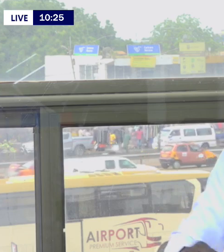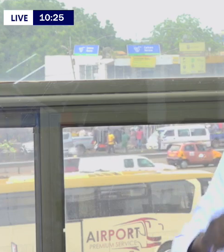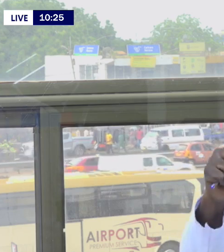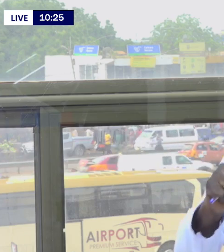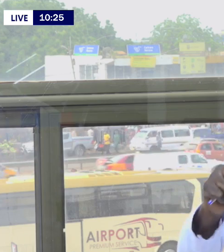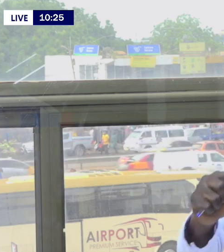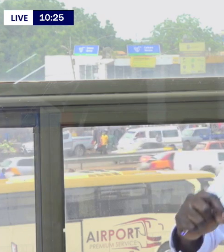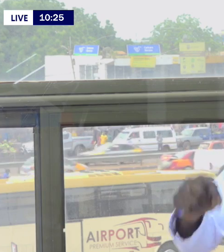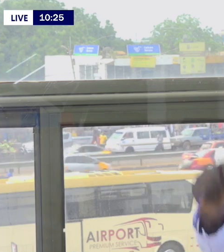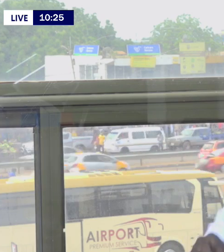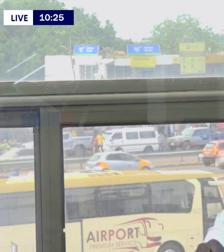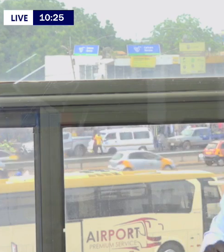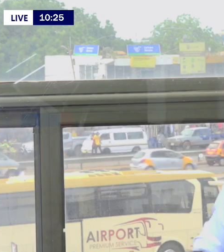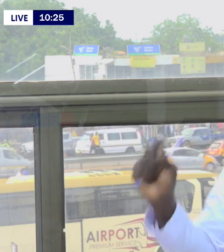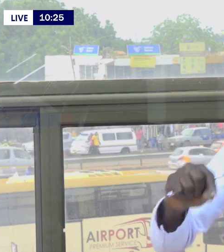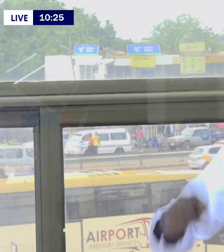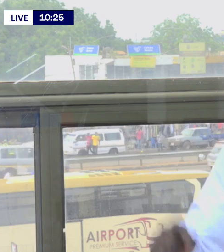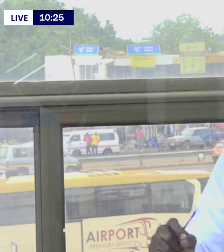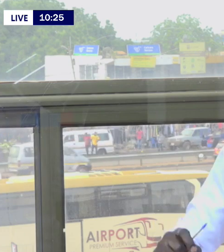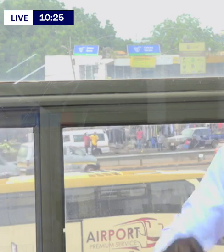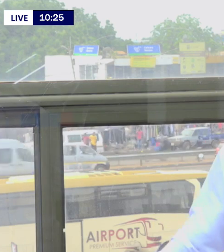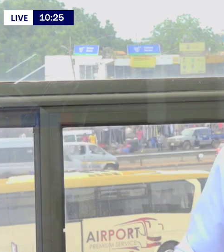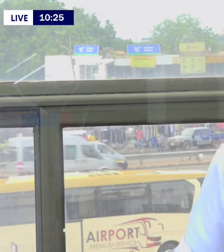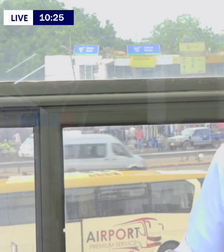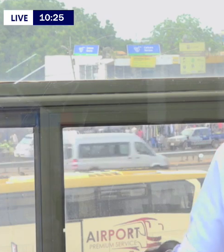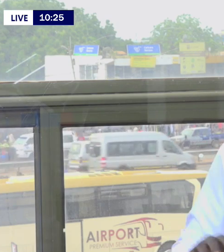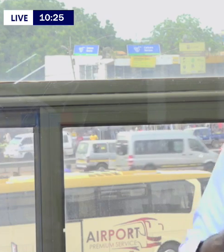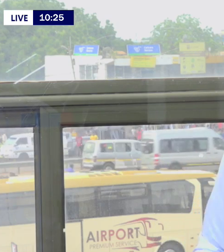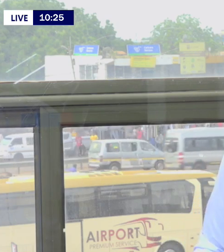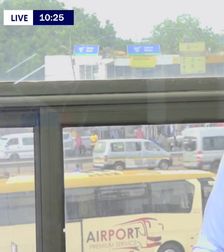register no. Say the register na tie no. Me ye foforo a na be ye ye.